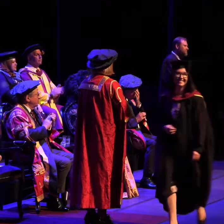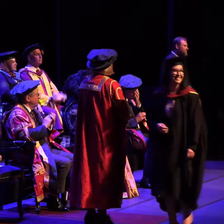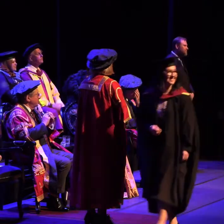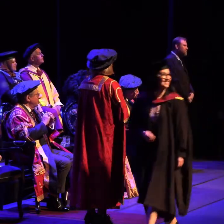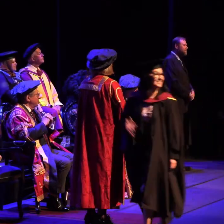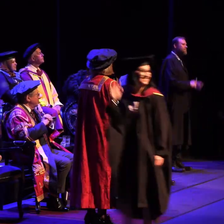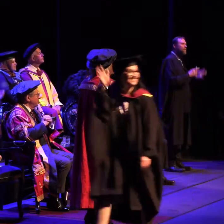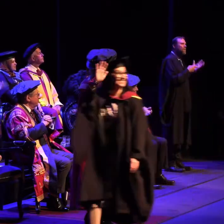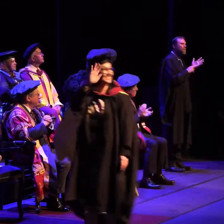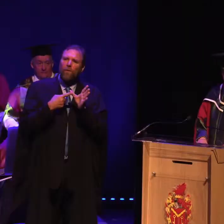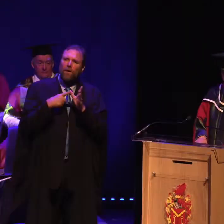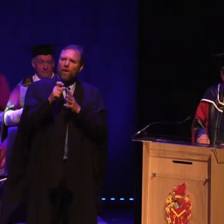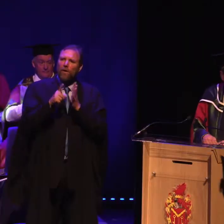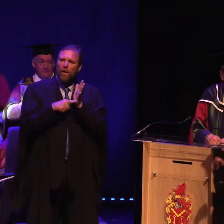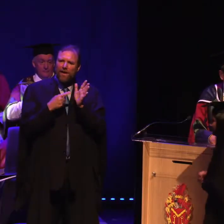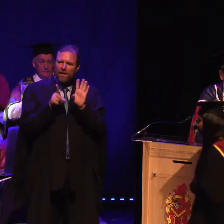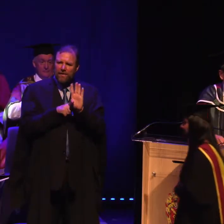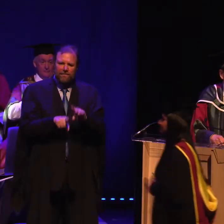Uha Kohli.